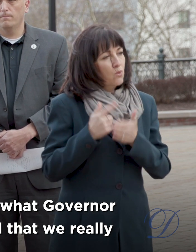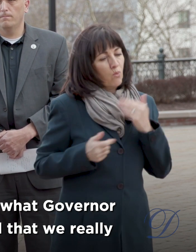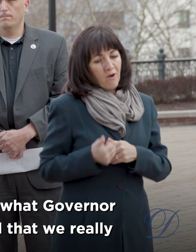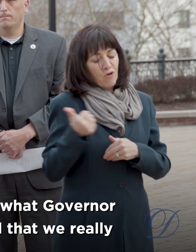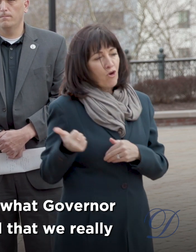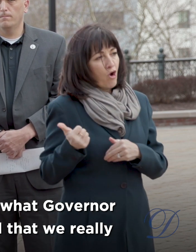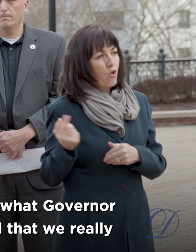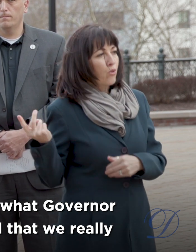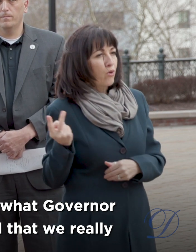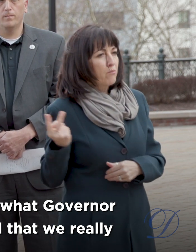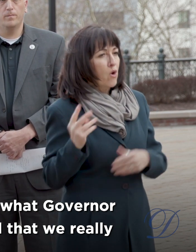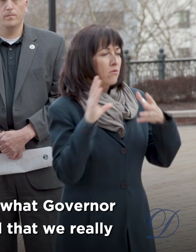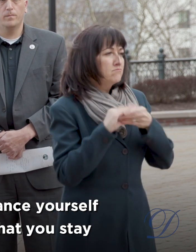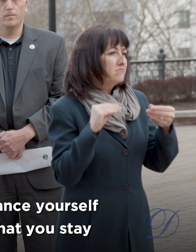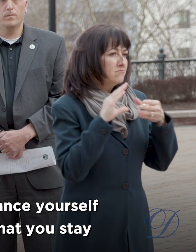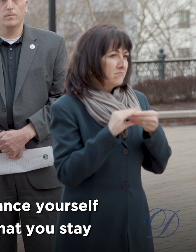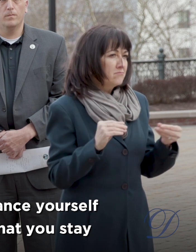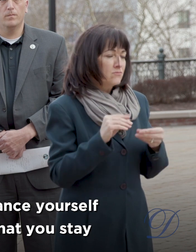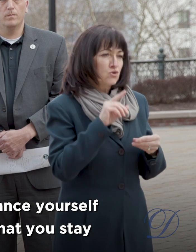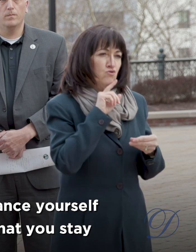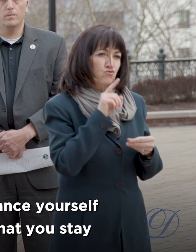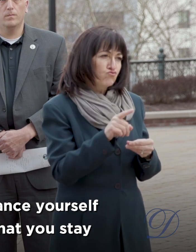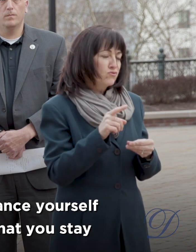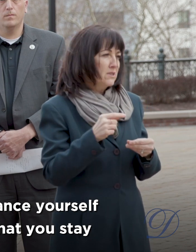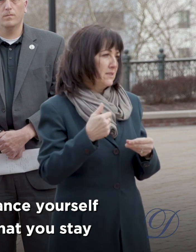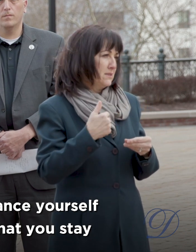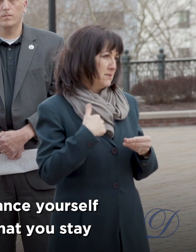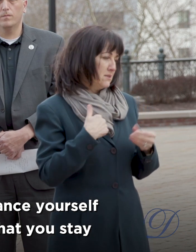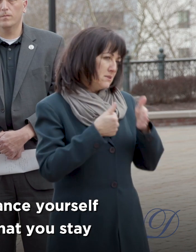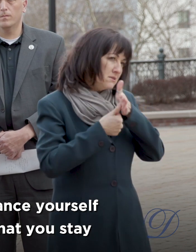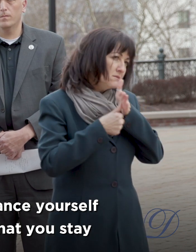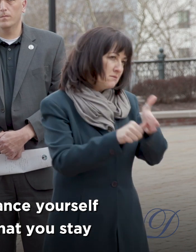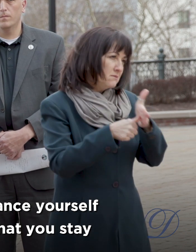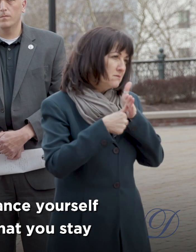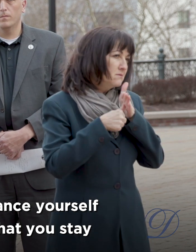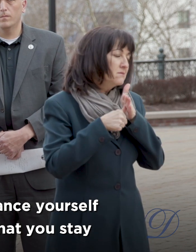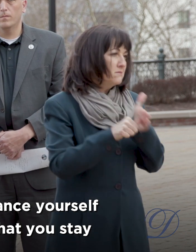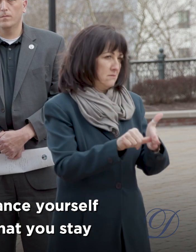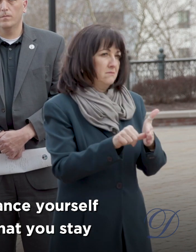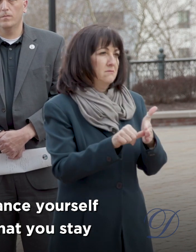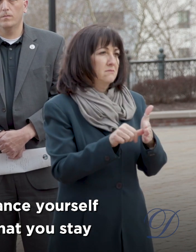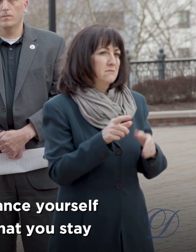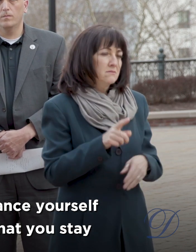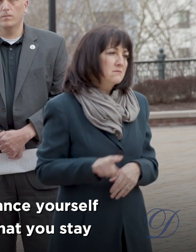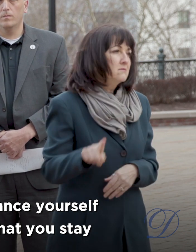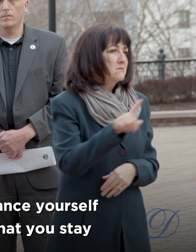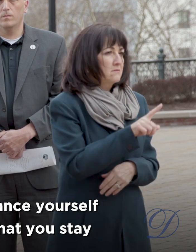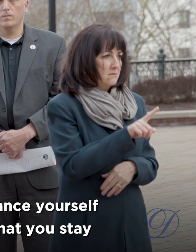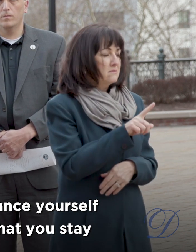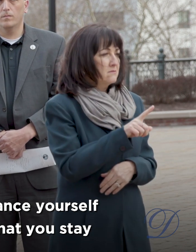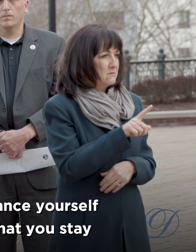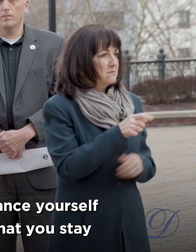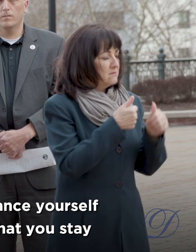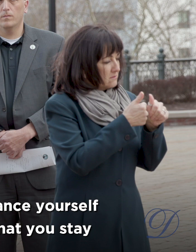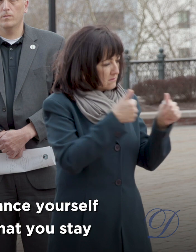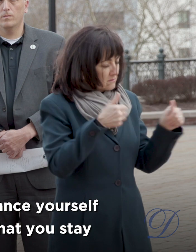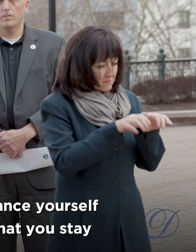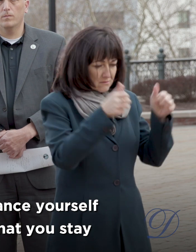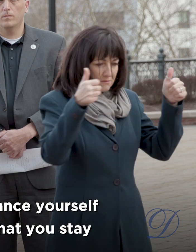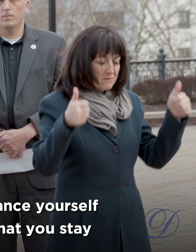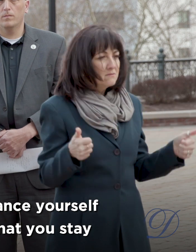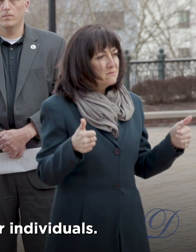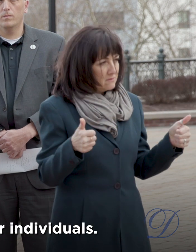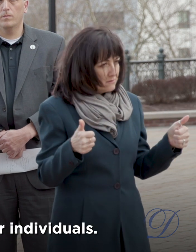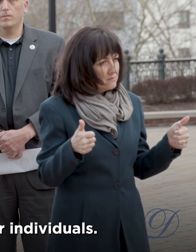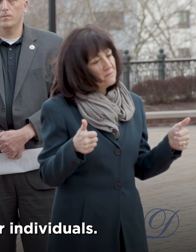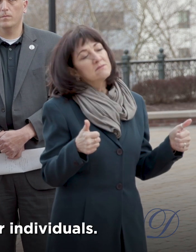Dr. Odom Walker said, that we really implore all Delawareans to distance yourself from other people. Make sure